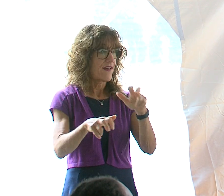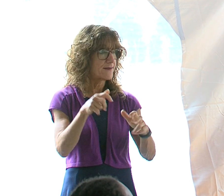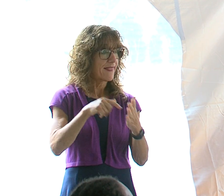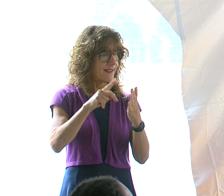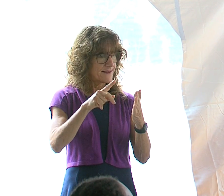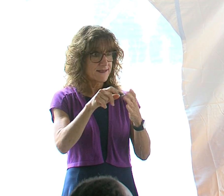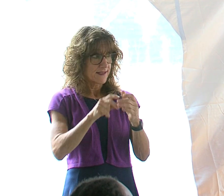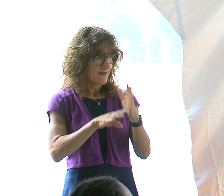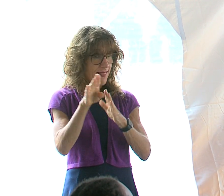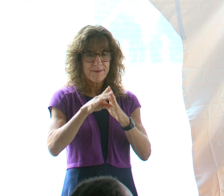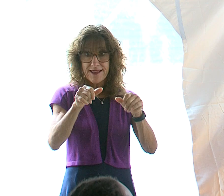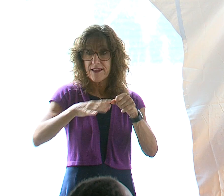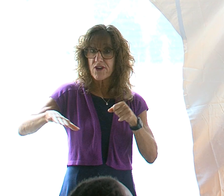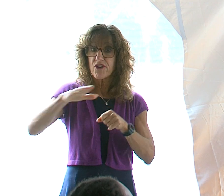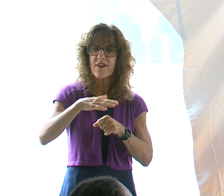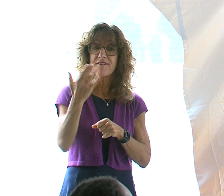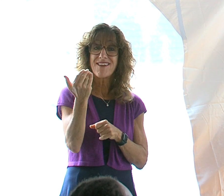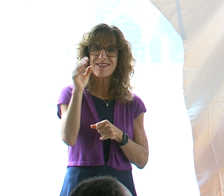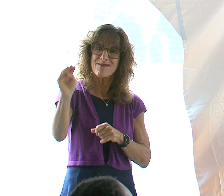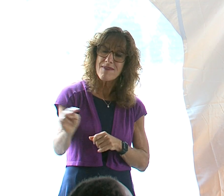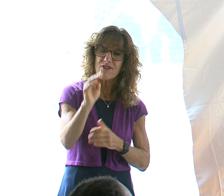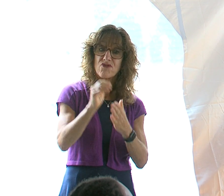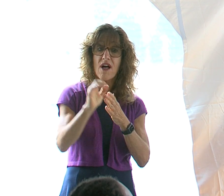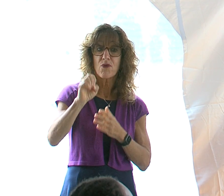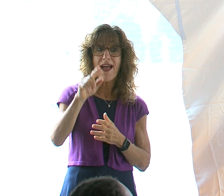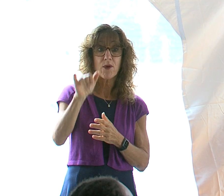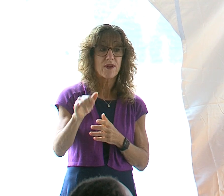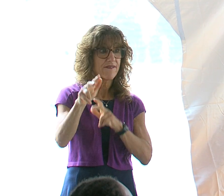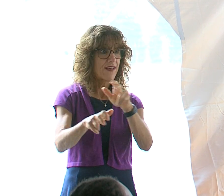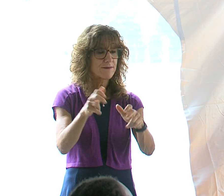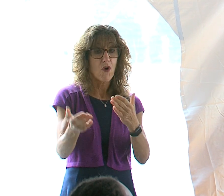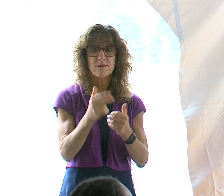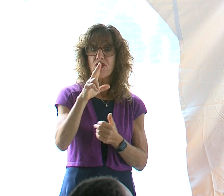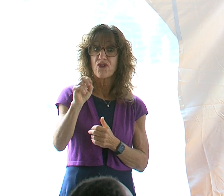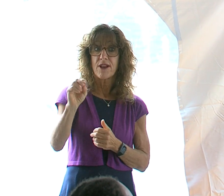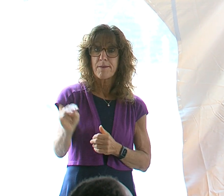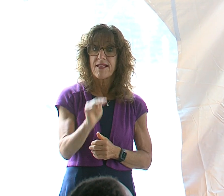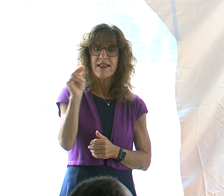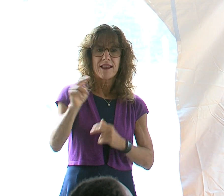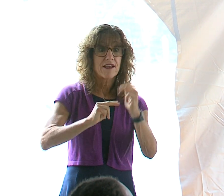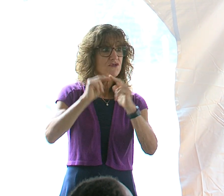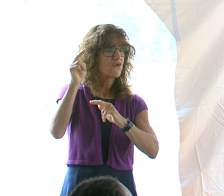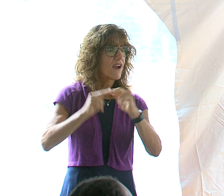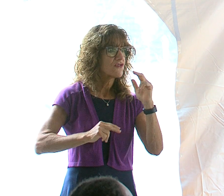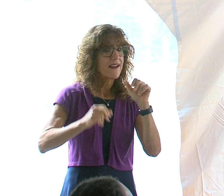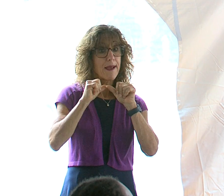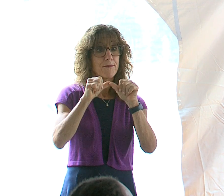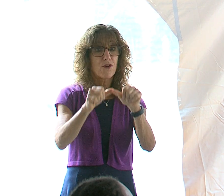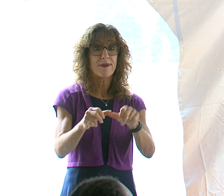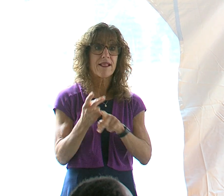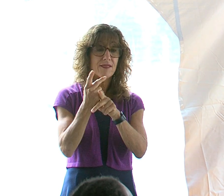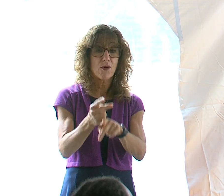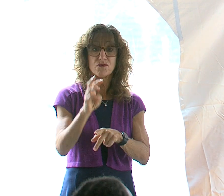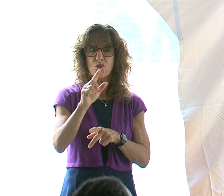this development, specifically $15 million equity investment and nearly $30 million in construction and permanent loans.